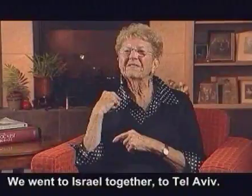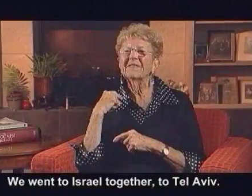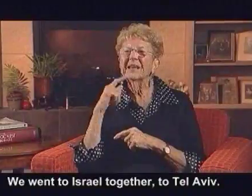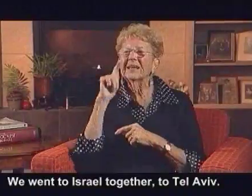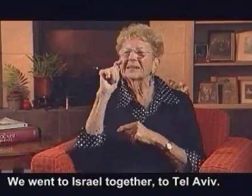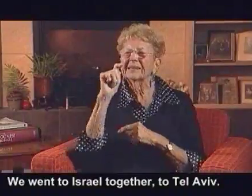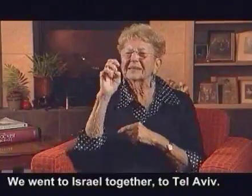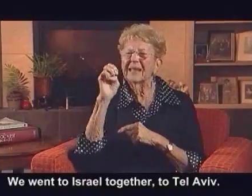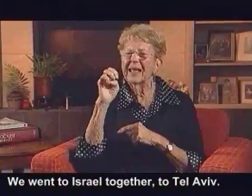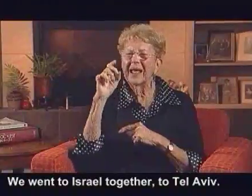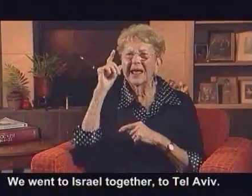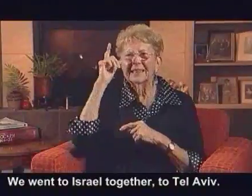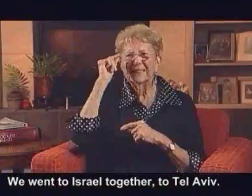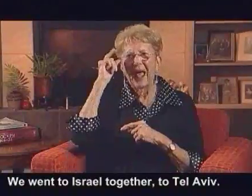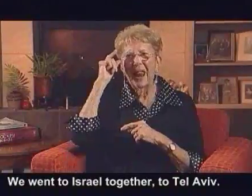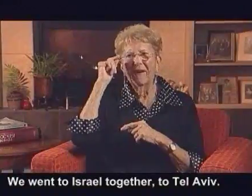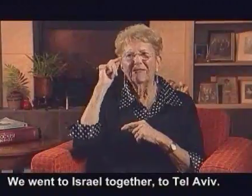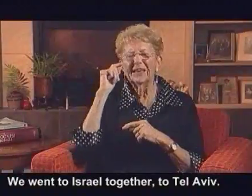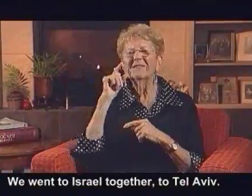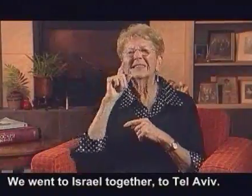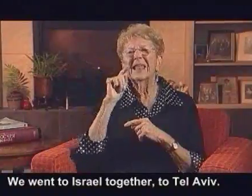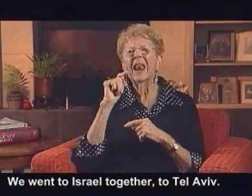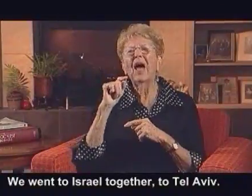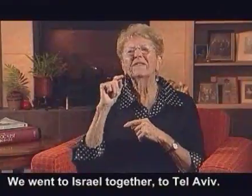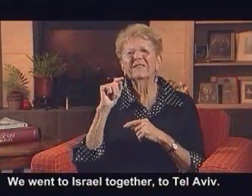We went to Israel together, to Tel Aviv.